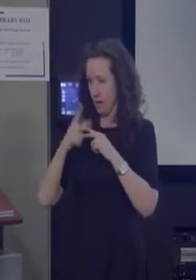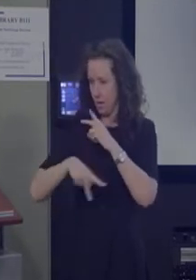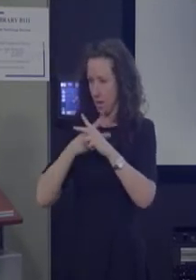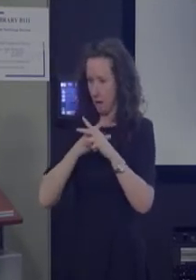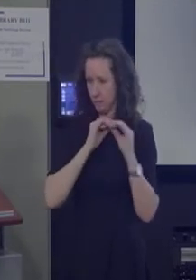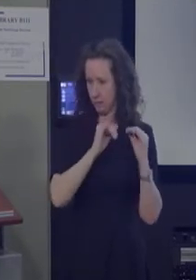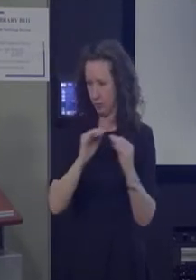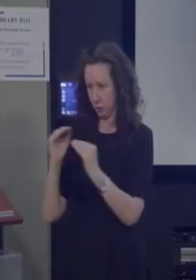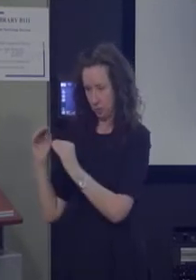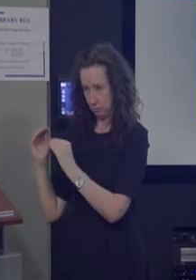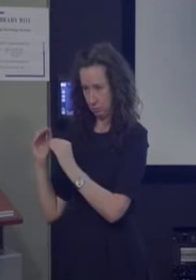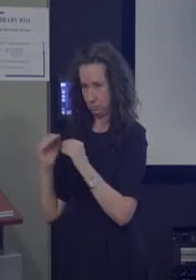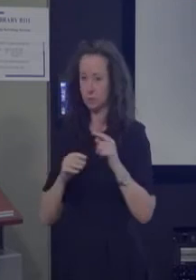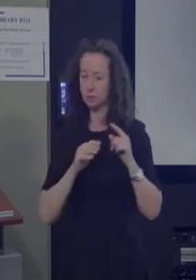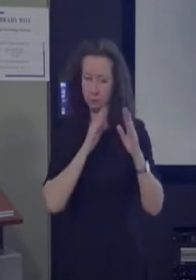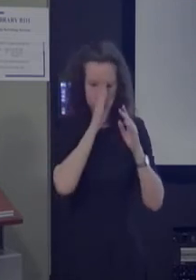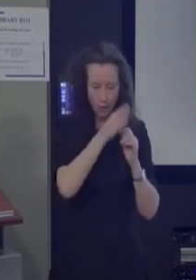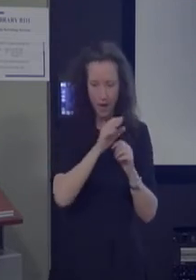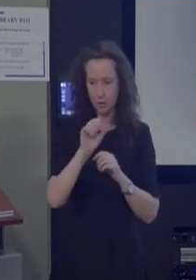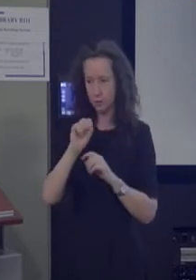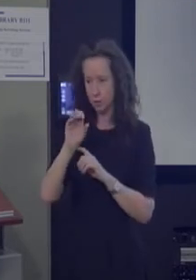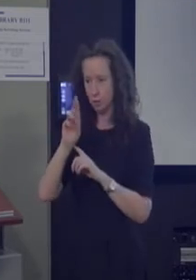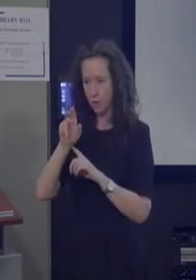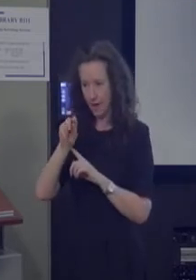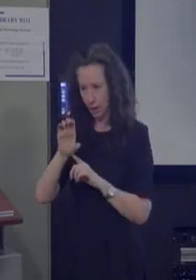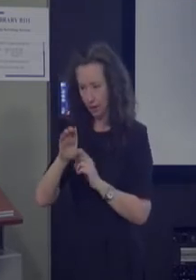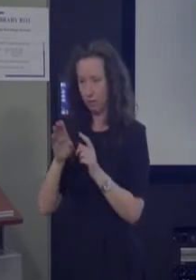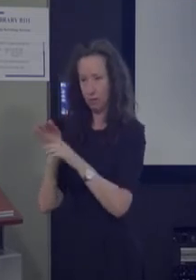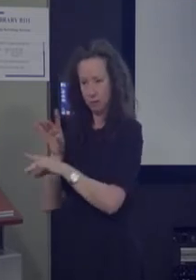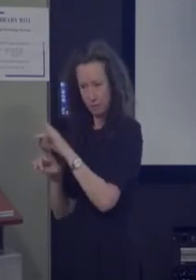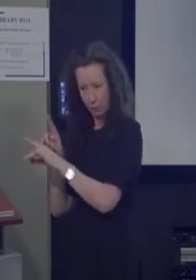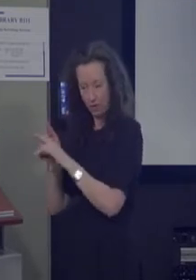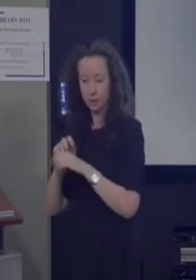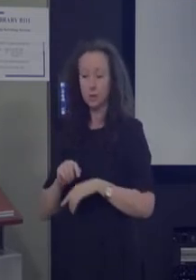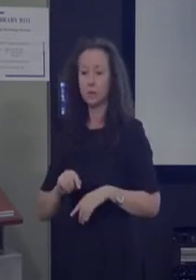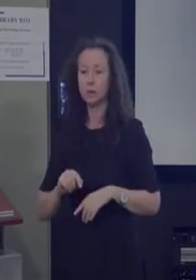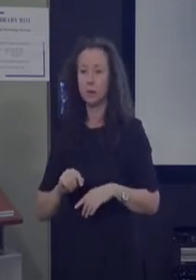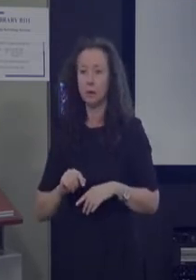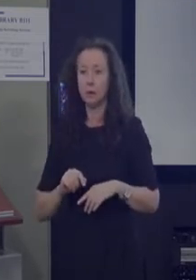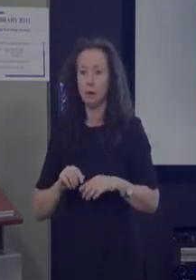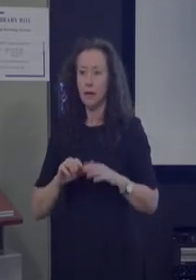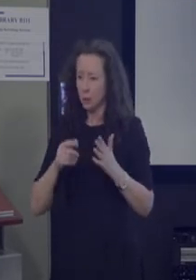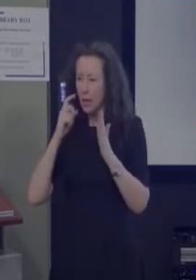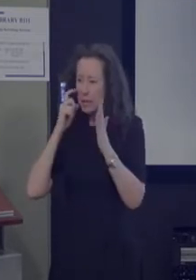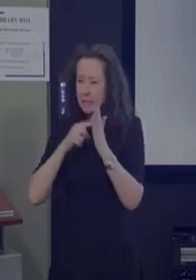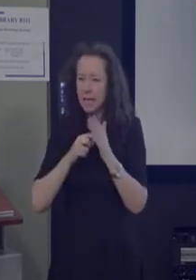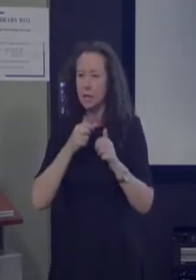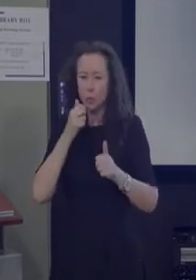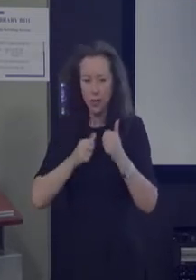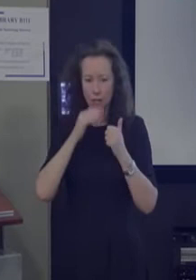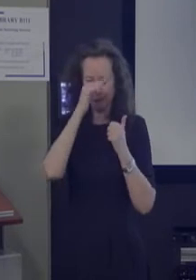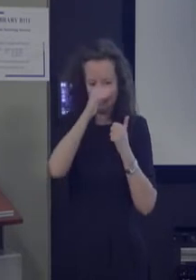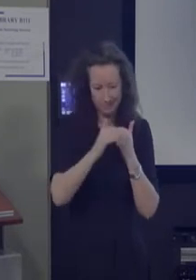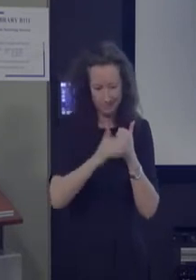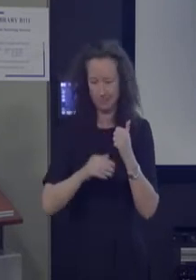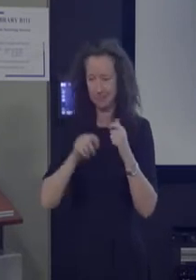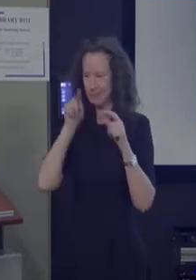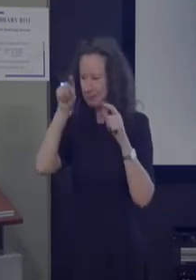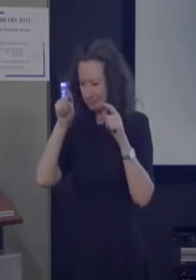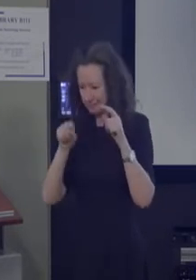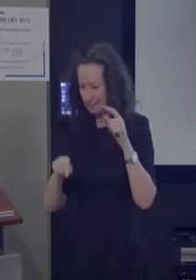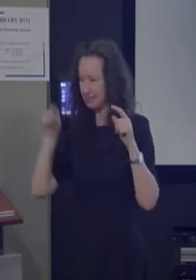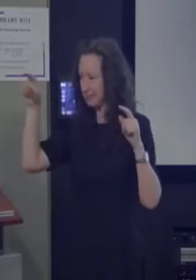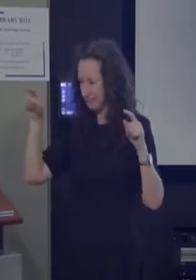have all these features to them, and they vary by each column. The direct instruction I've already described.